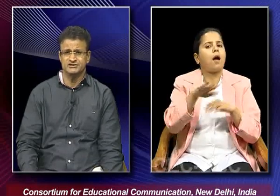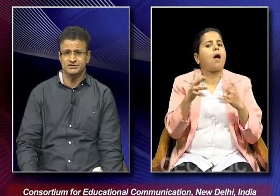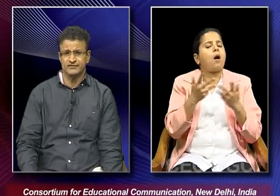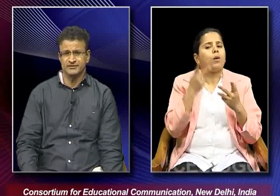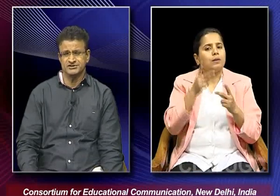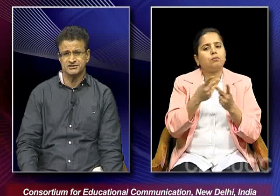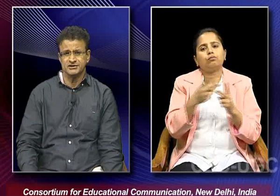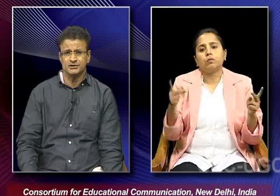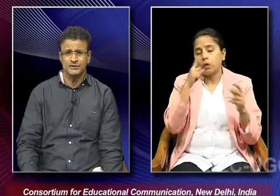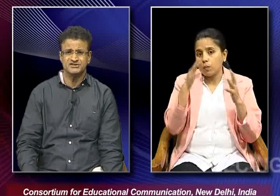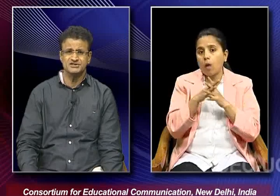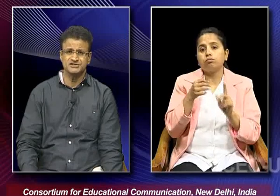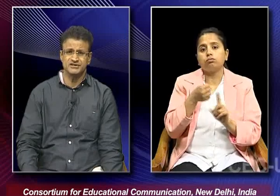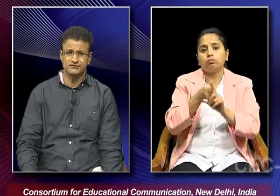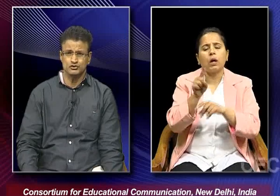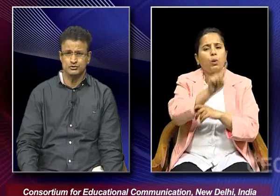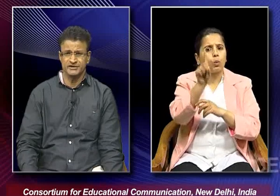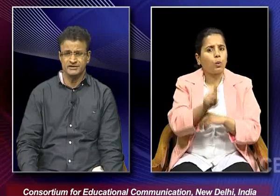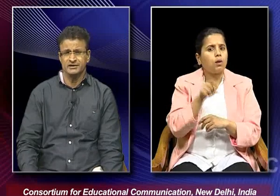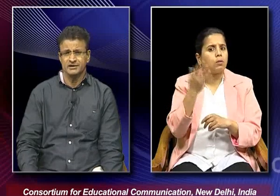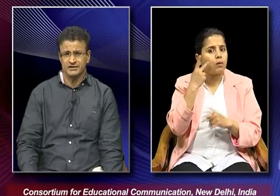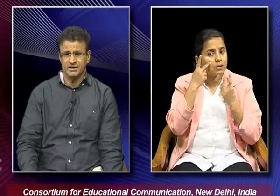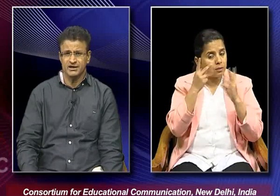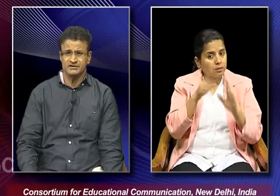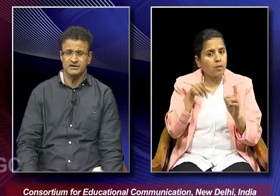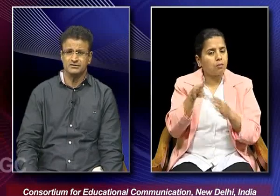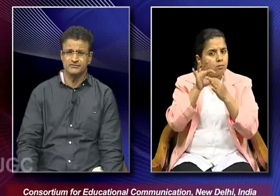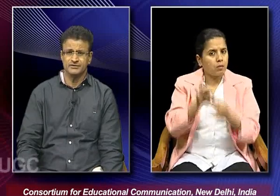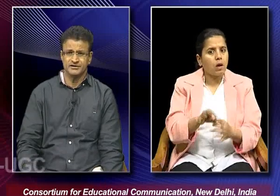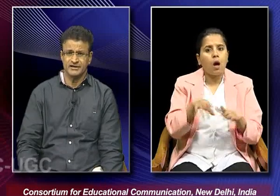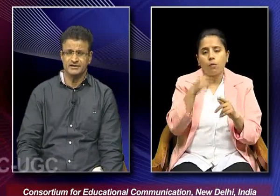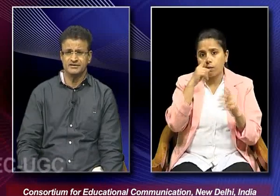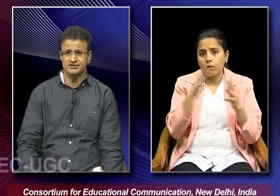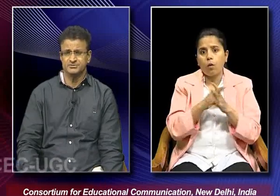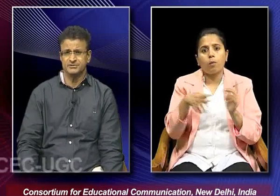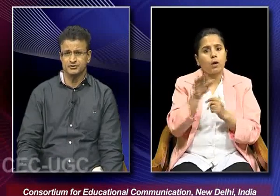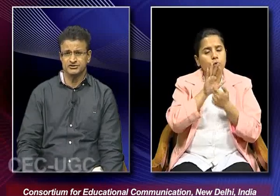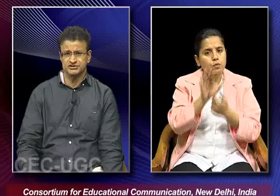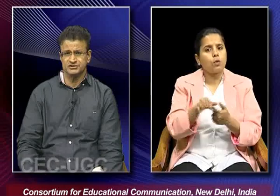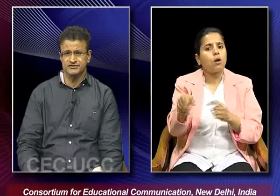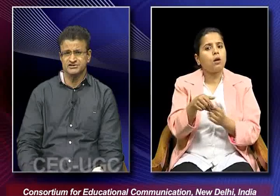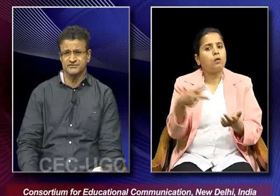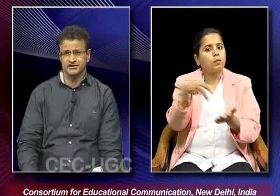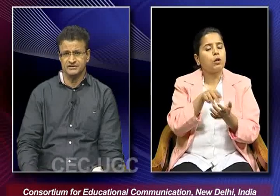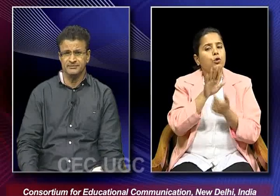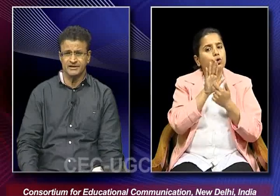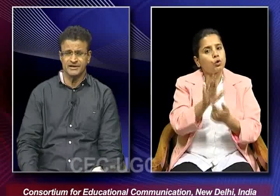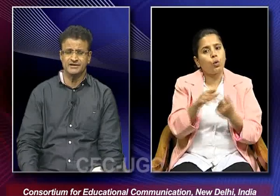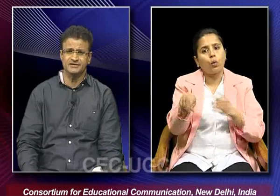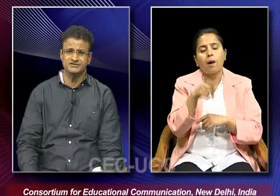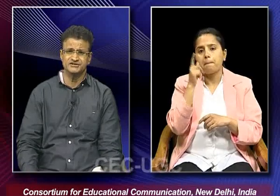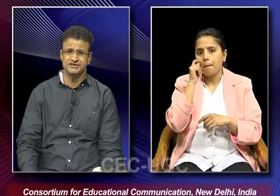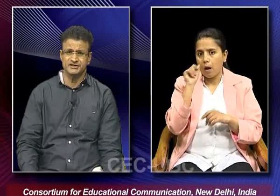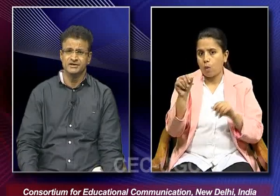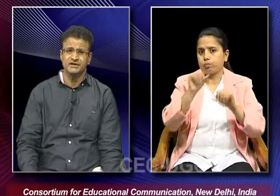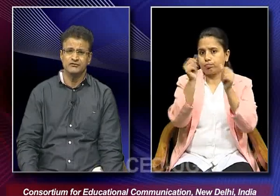various feminist questions they have also been regard that how the women character is being positioned vis-a-vis the male